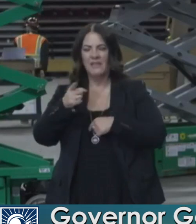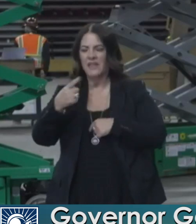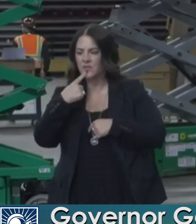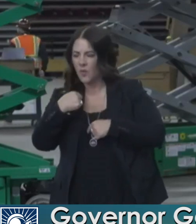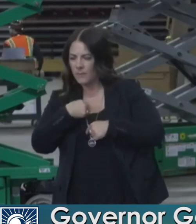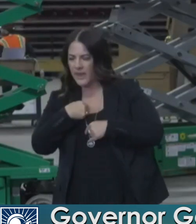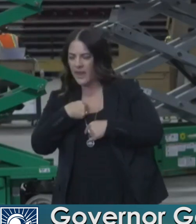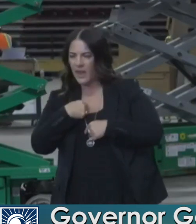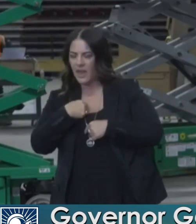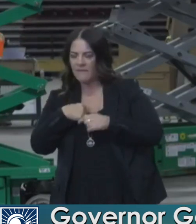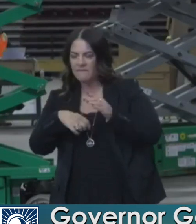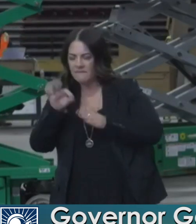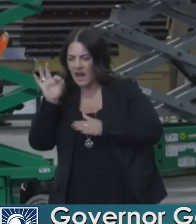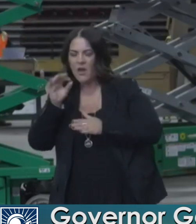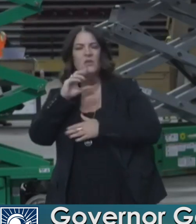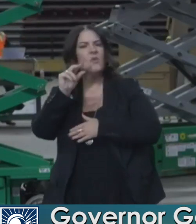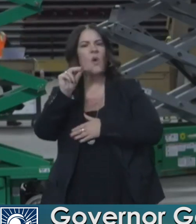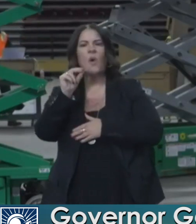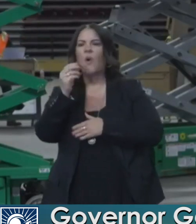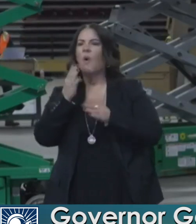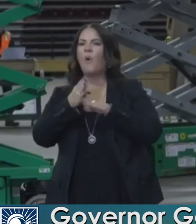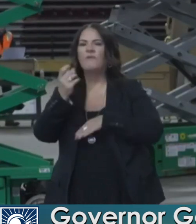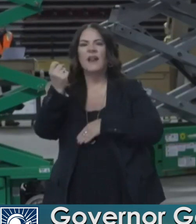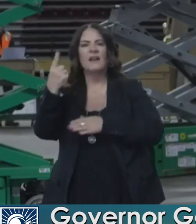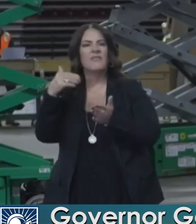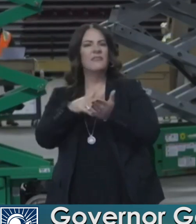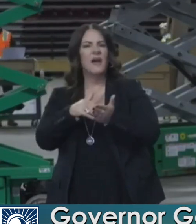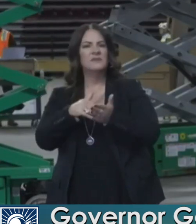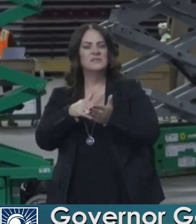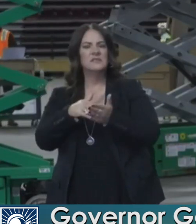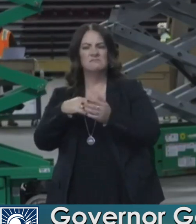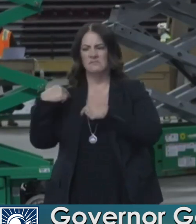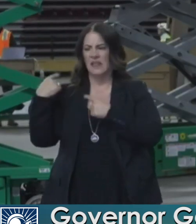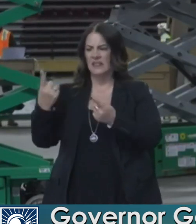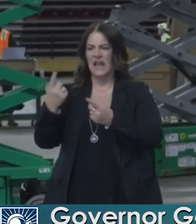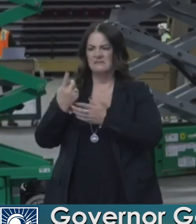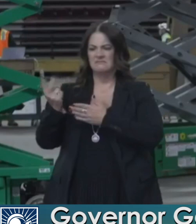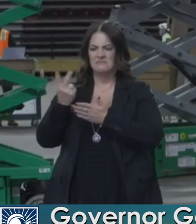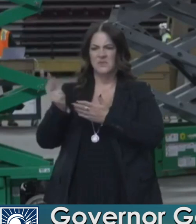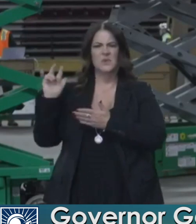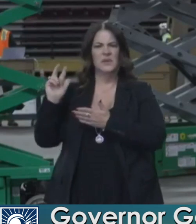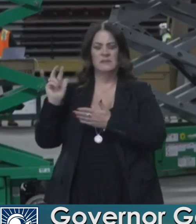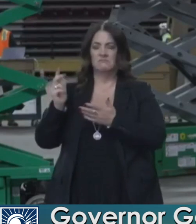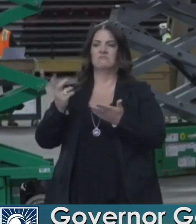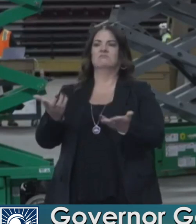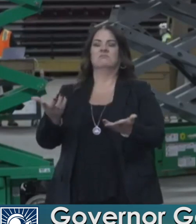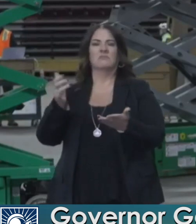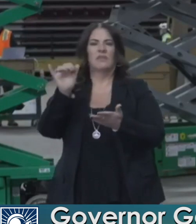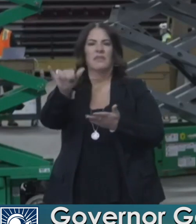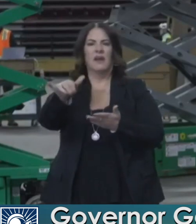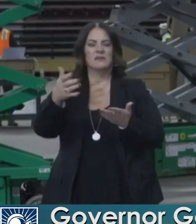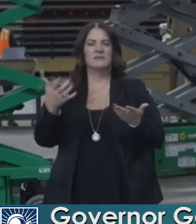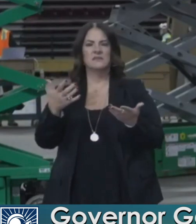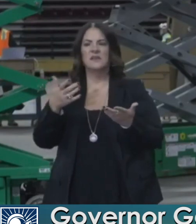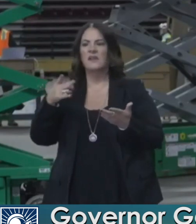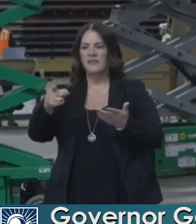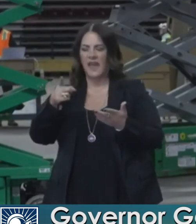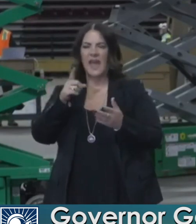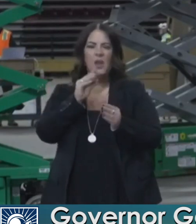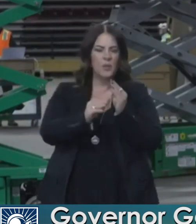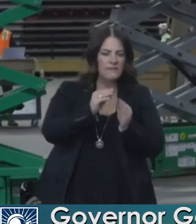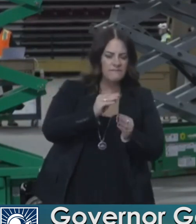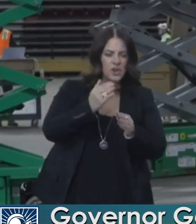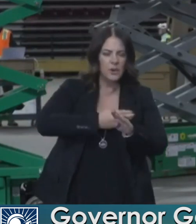from 7,500 to over 11,000 over the course of the last few weeks. That's on the basis of repurposing